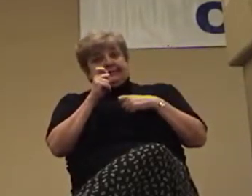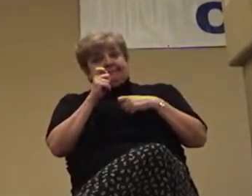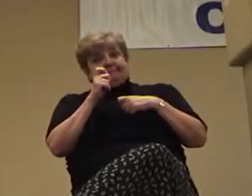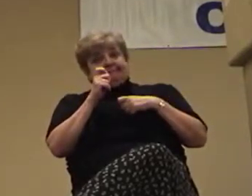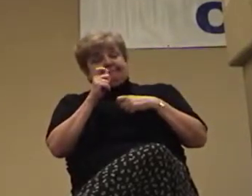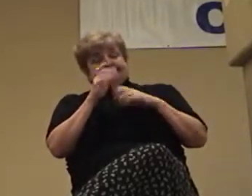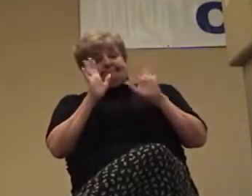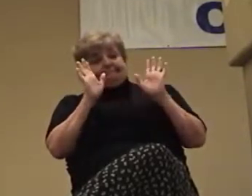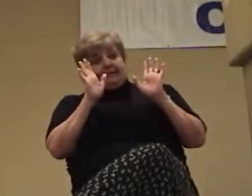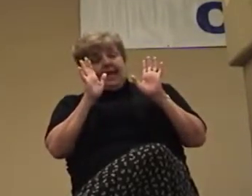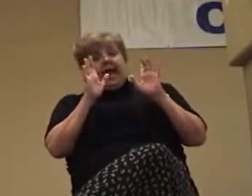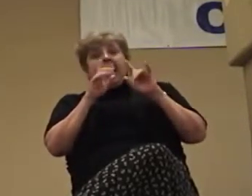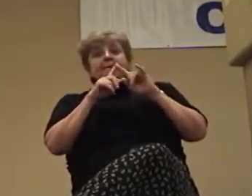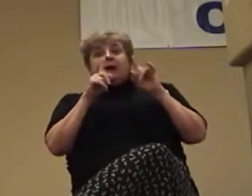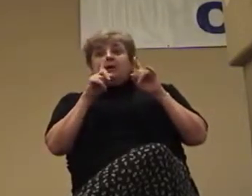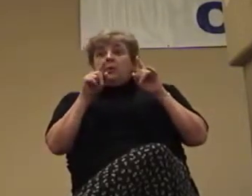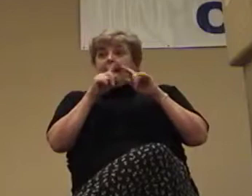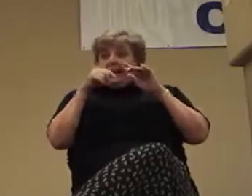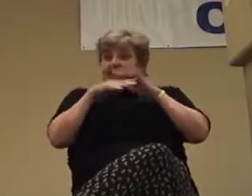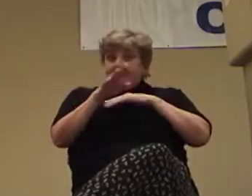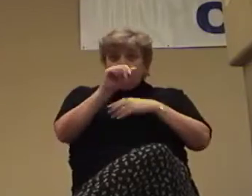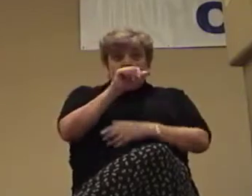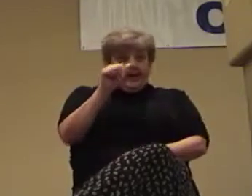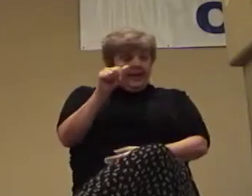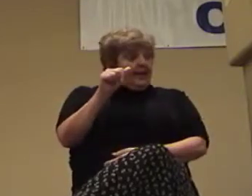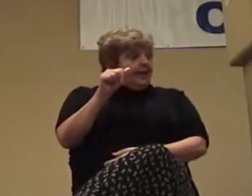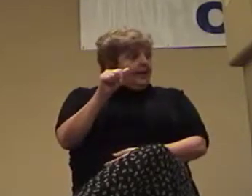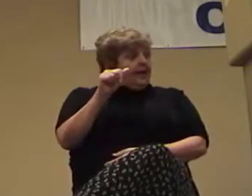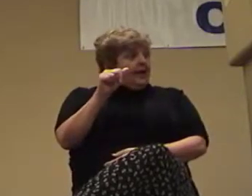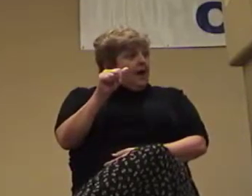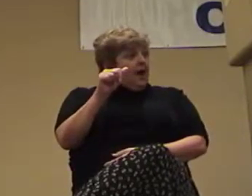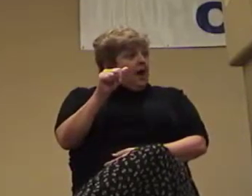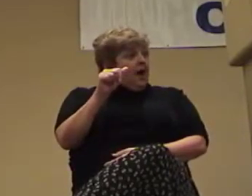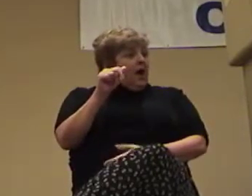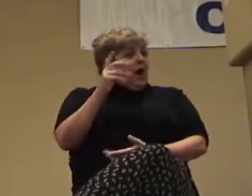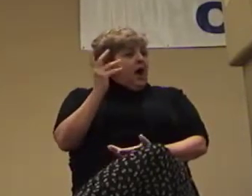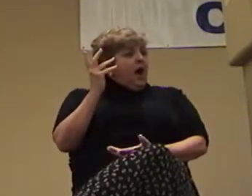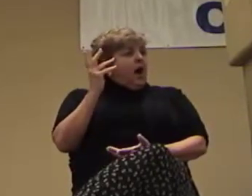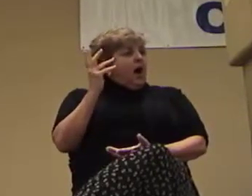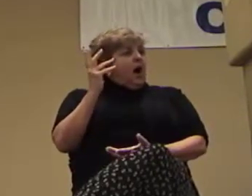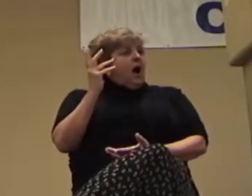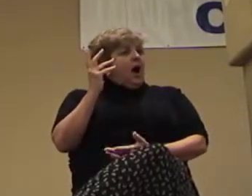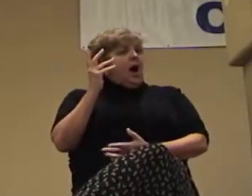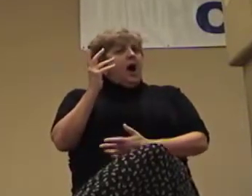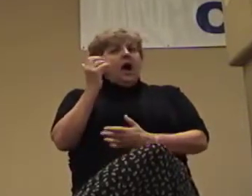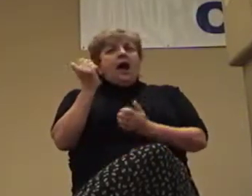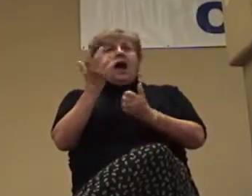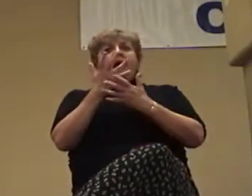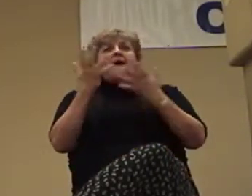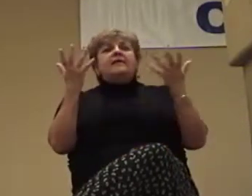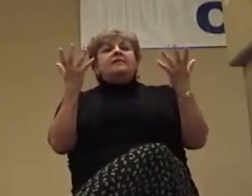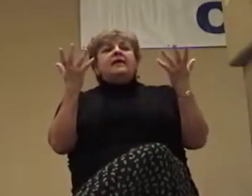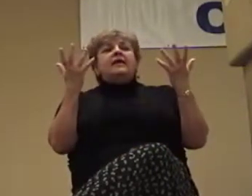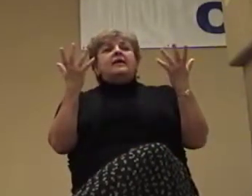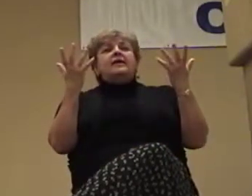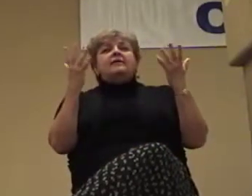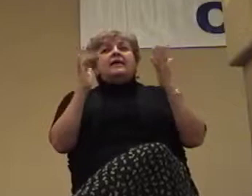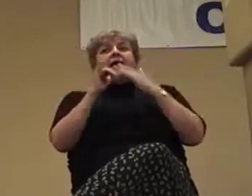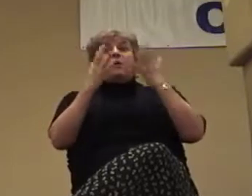But by the time I came to you in that condition, all delusions and all facades have been stripped from me. In order